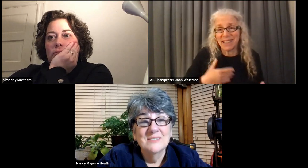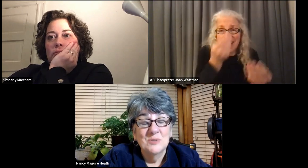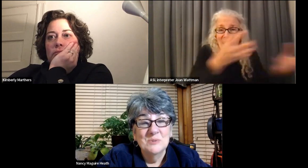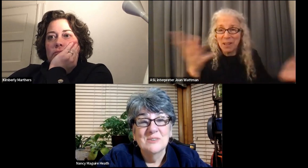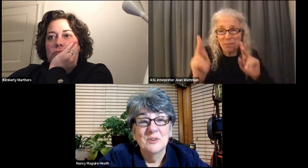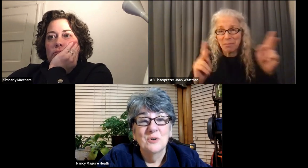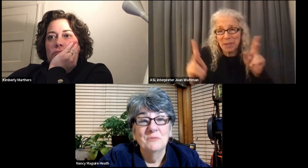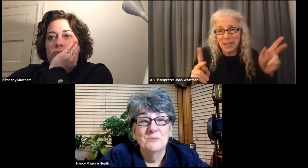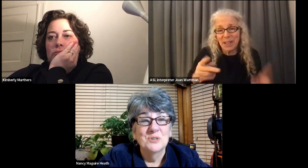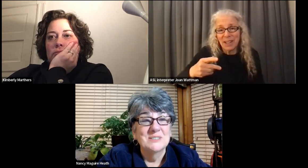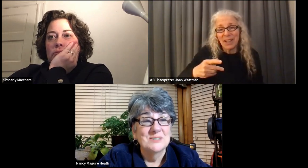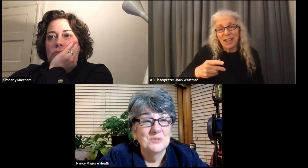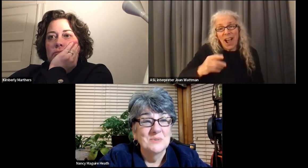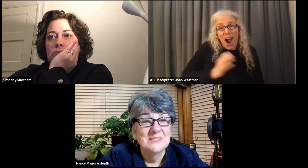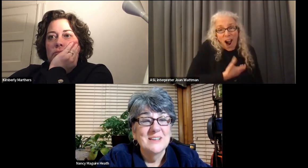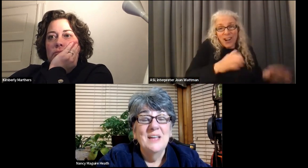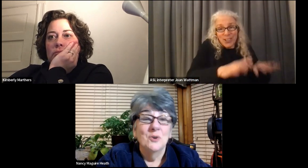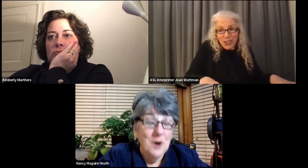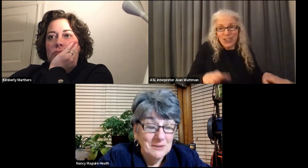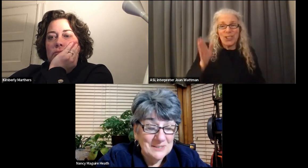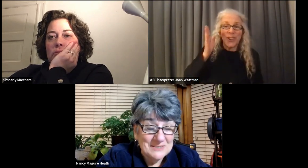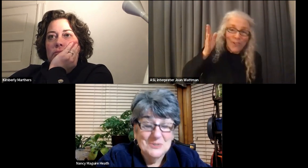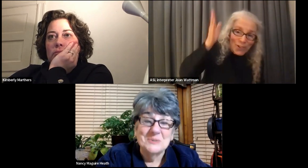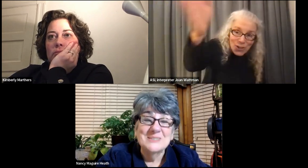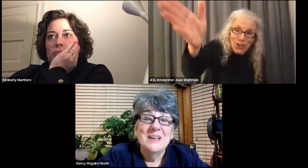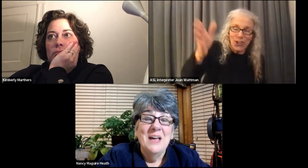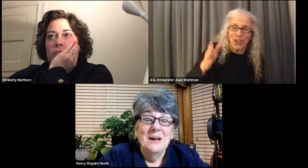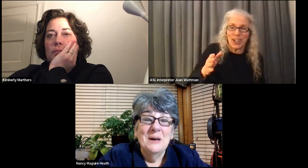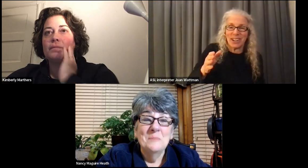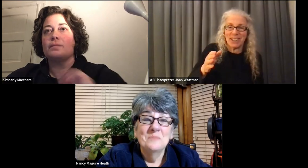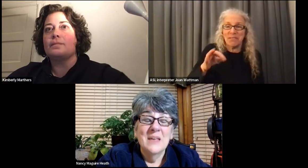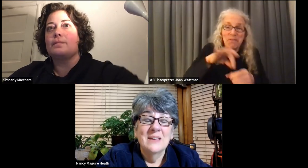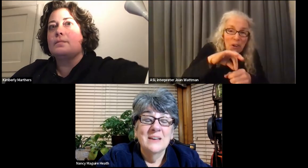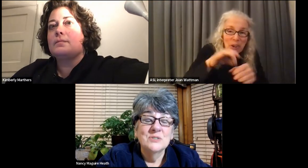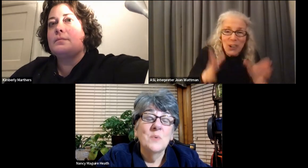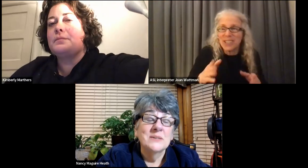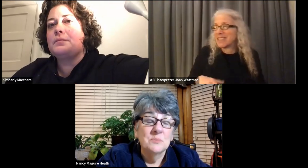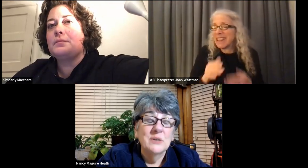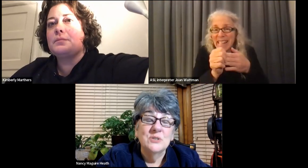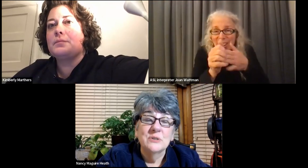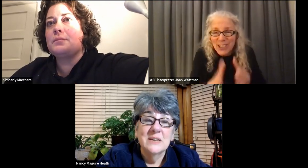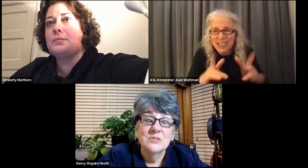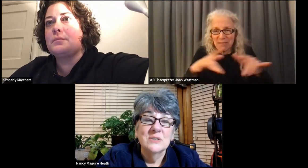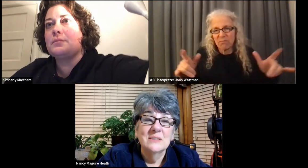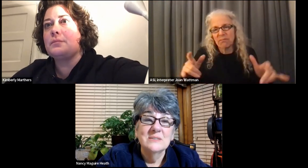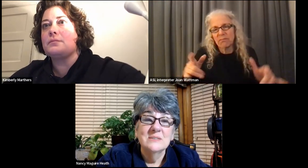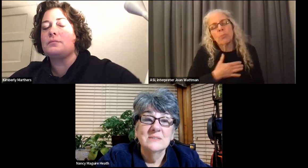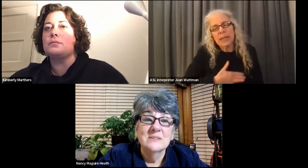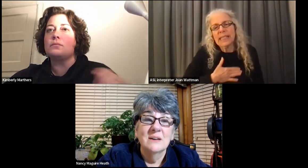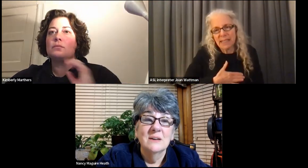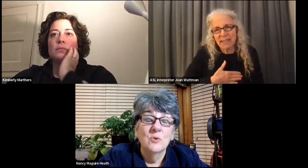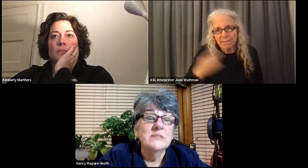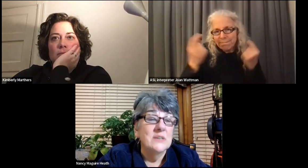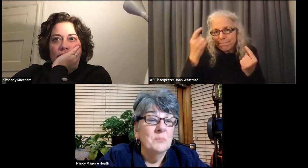our students are your future constituents, your current constituents. And I just wanted to bring to your attention that this